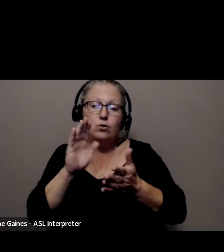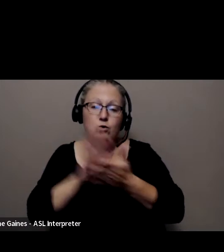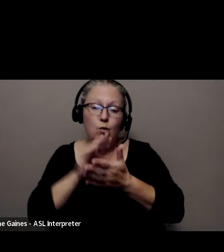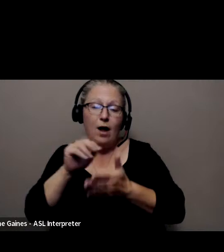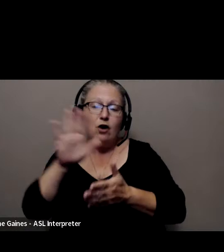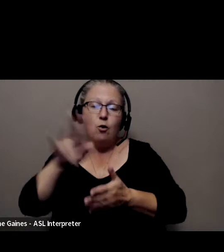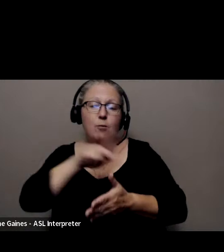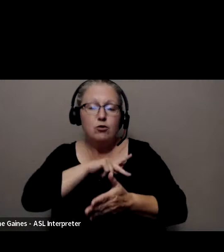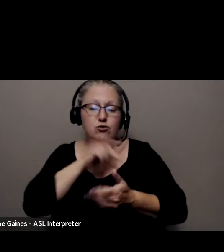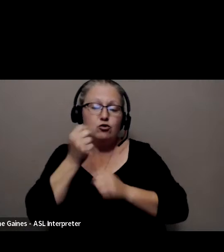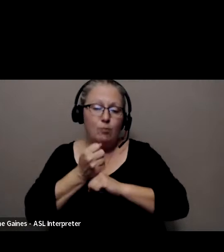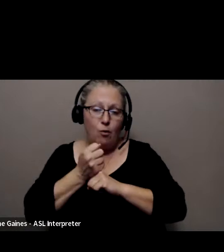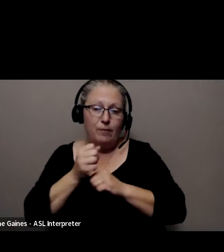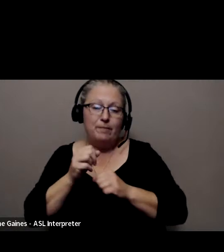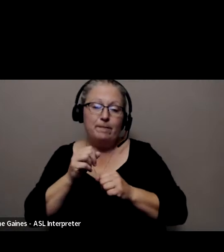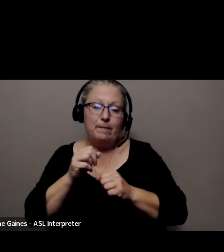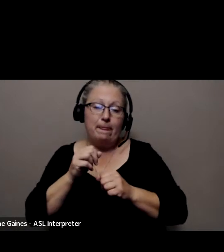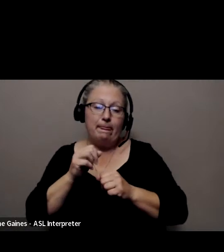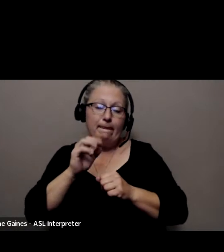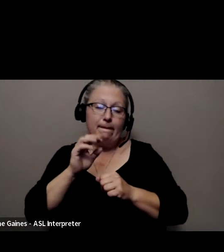provided. And